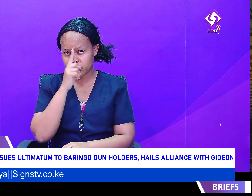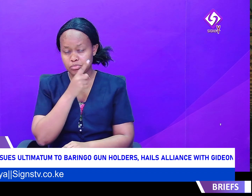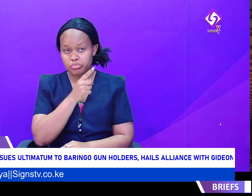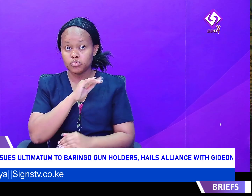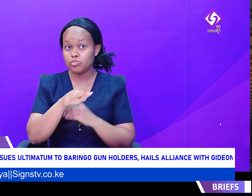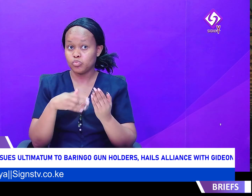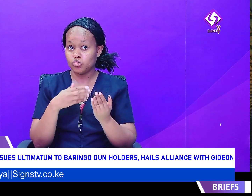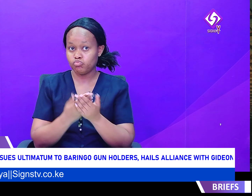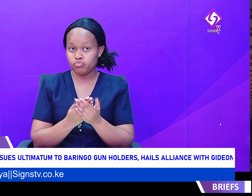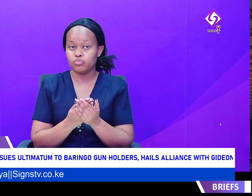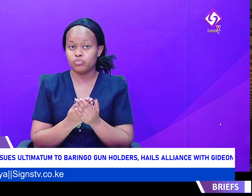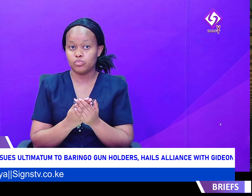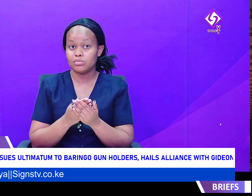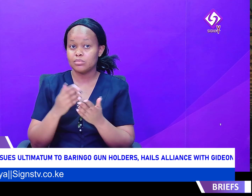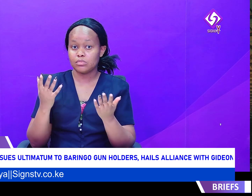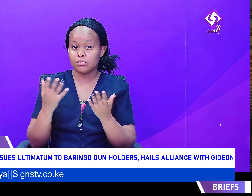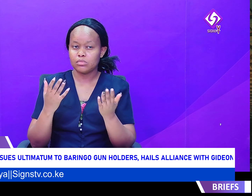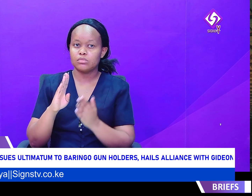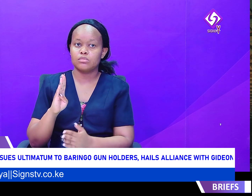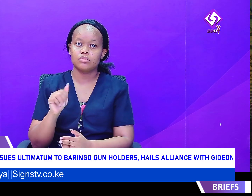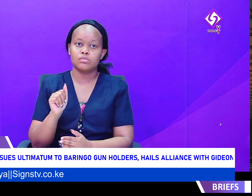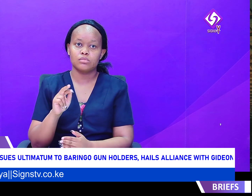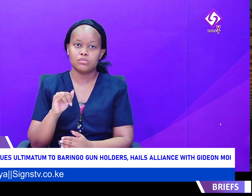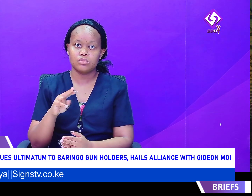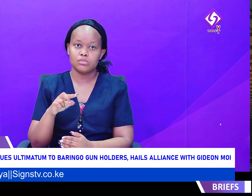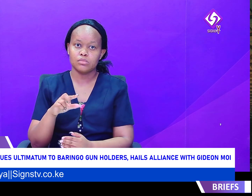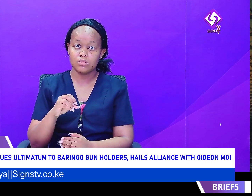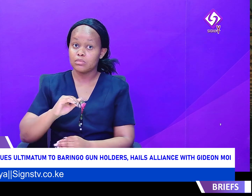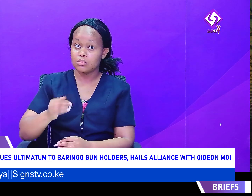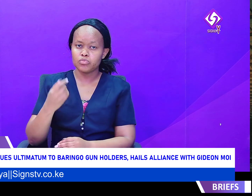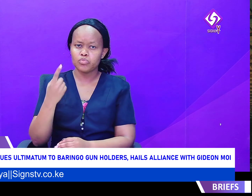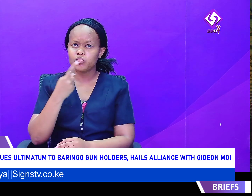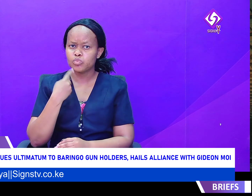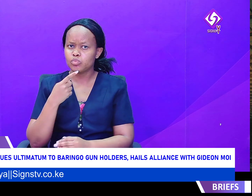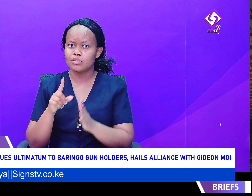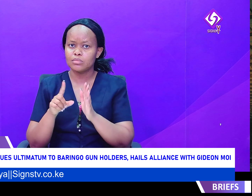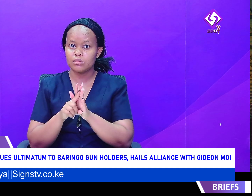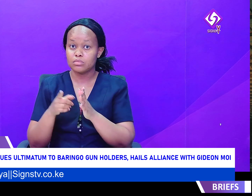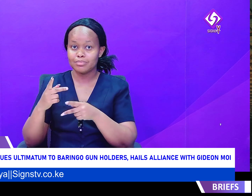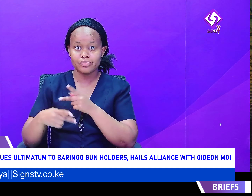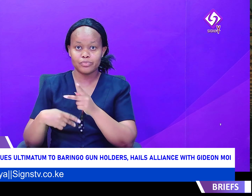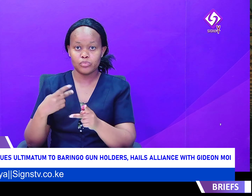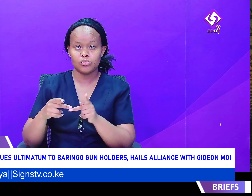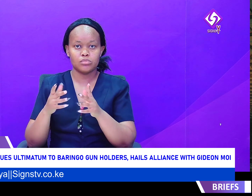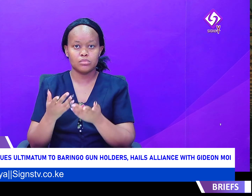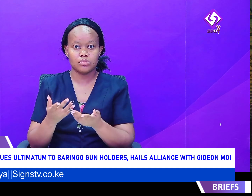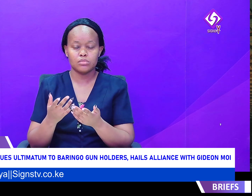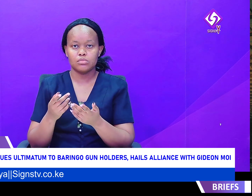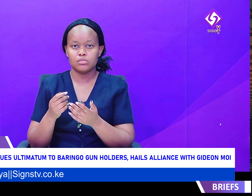And on to our next news, President William Ruto on Tuesday issued a serious ultimatum to all civilians in Baringo